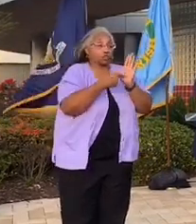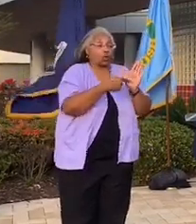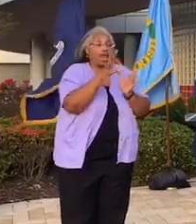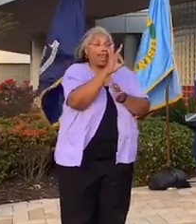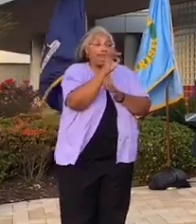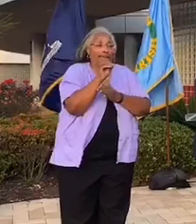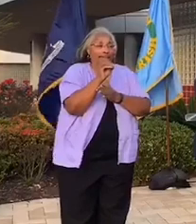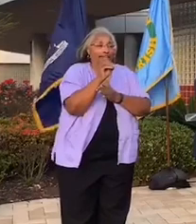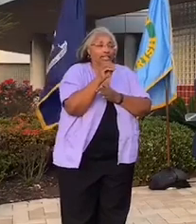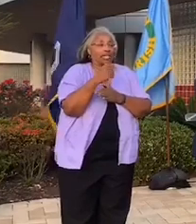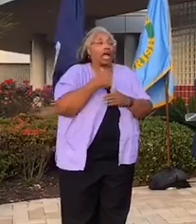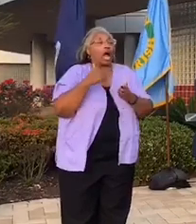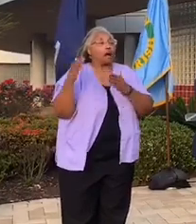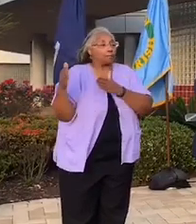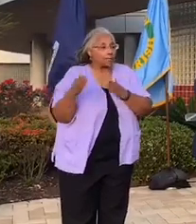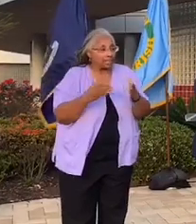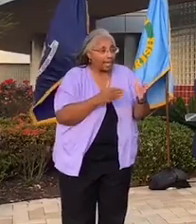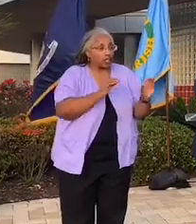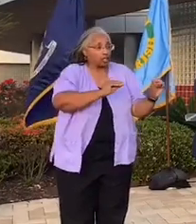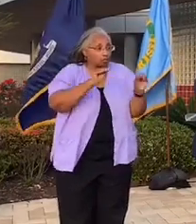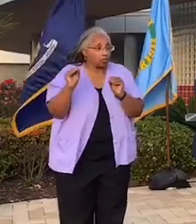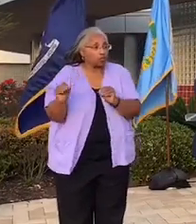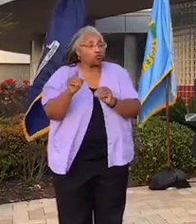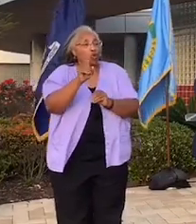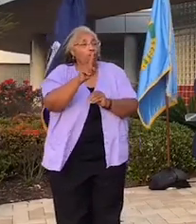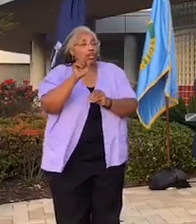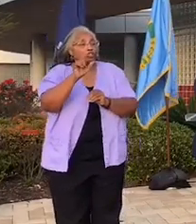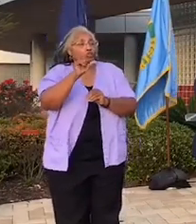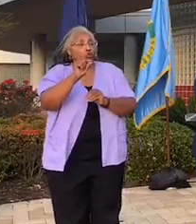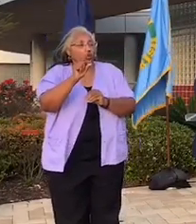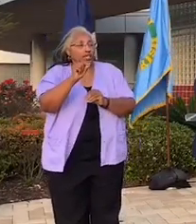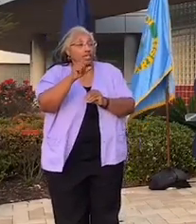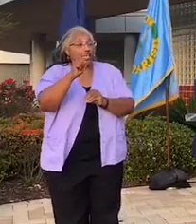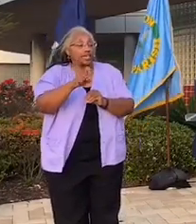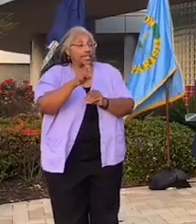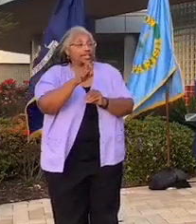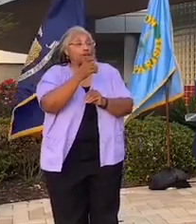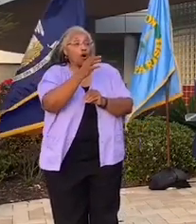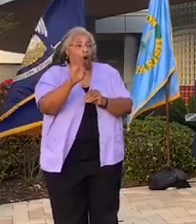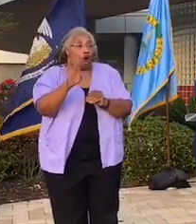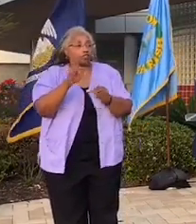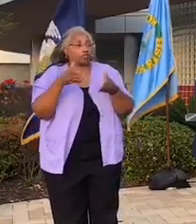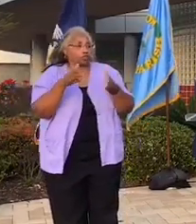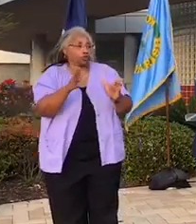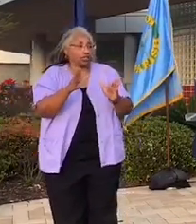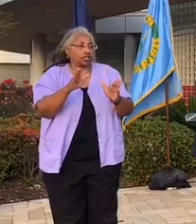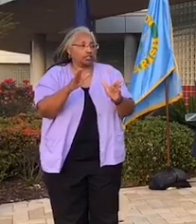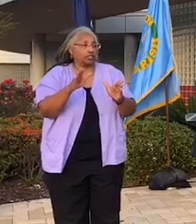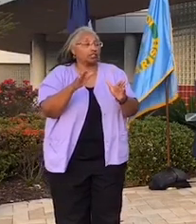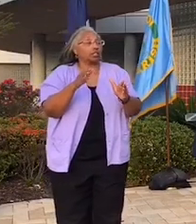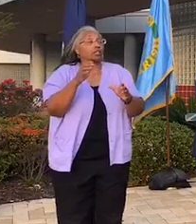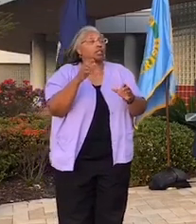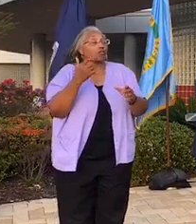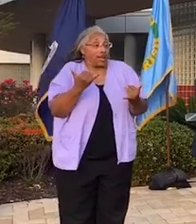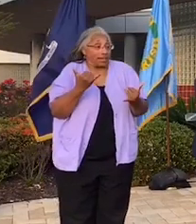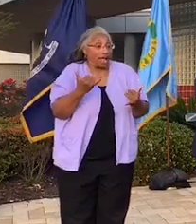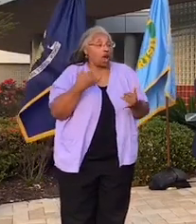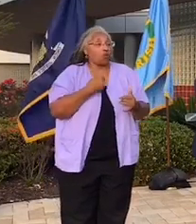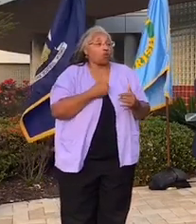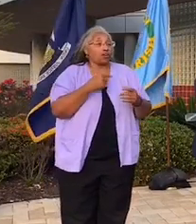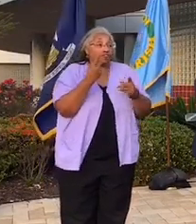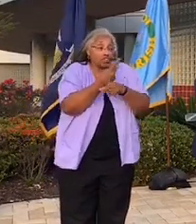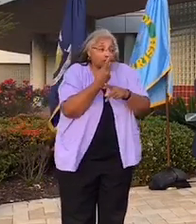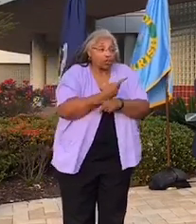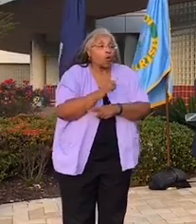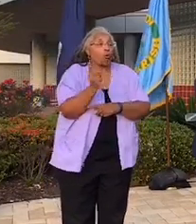90, I'm planning for 120. I need them off the street, and so we're working on where they will go, but